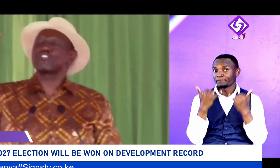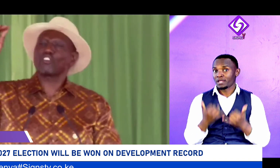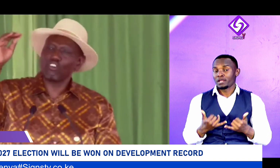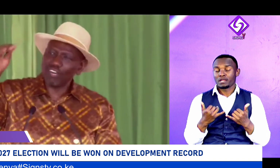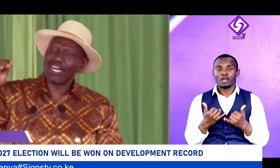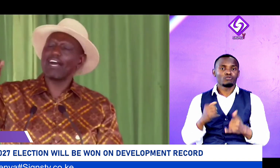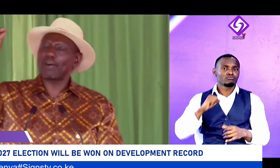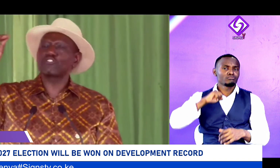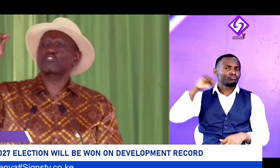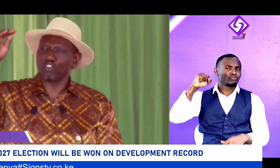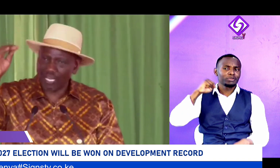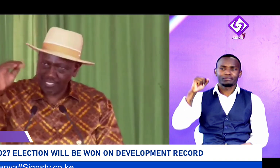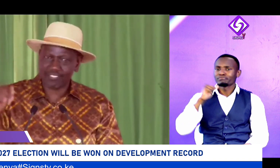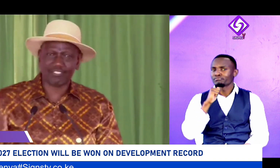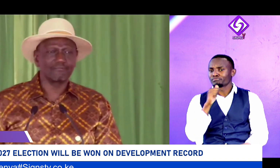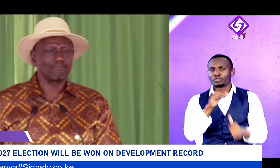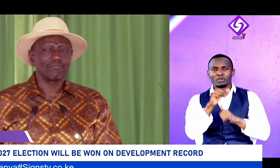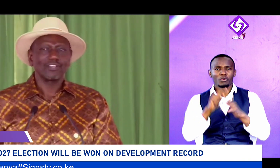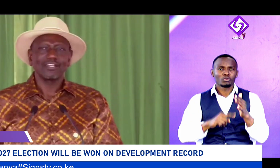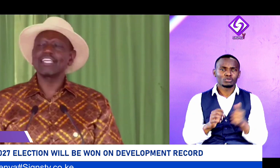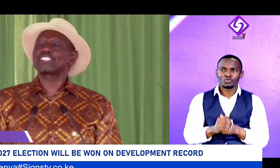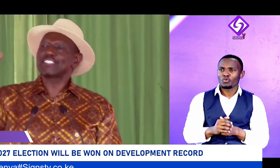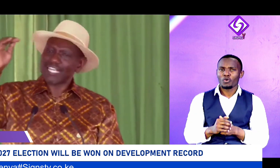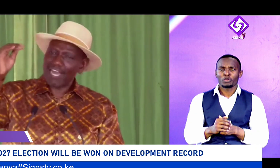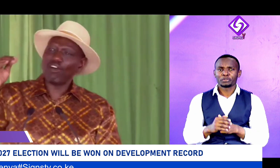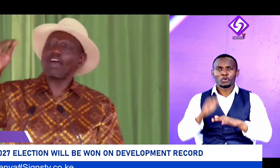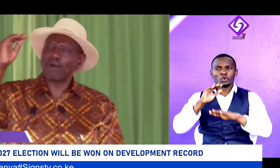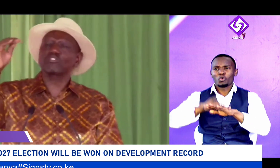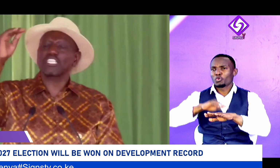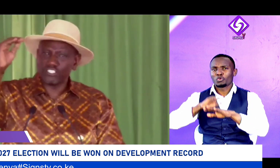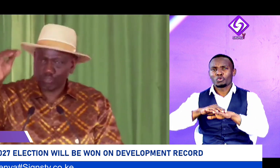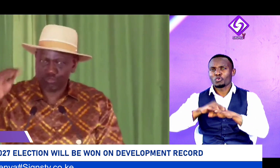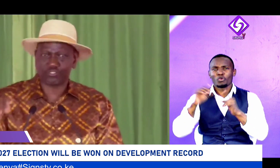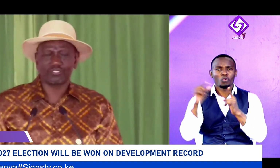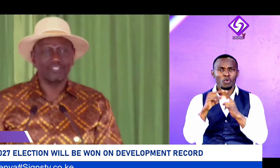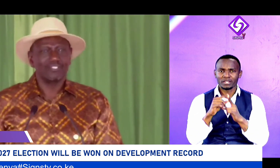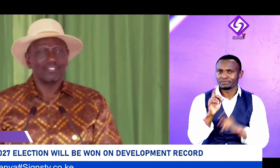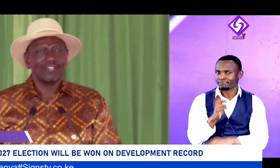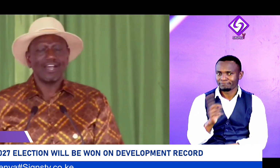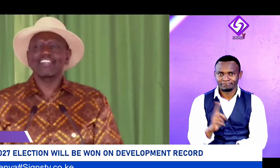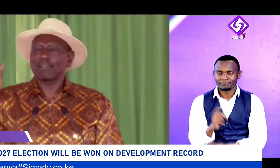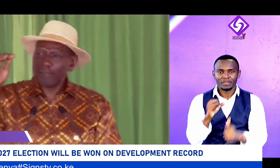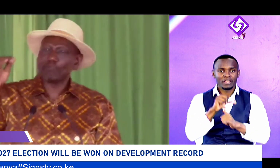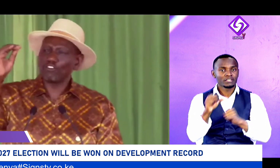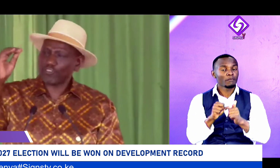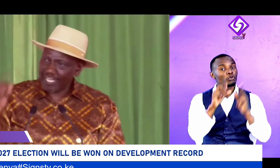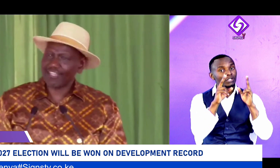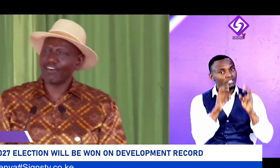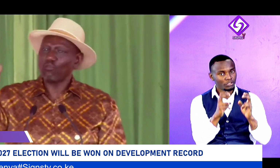no longer about slogans. It is now about issues. And the people of Kenya